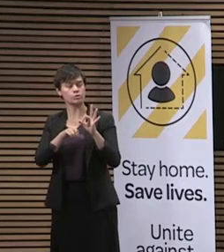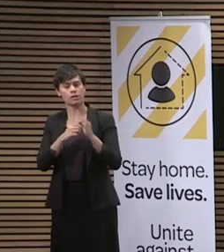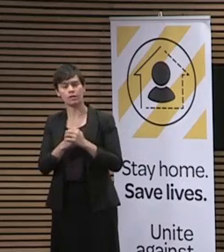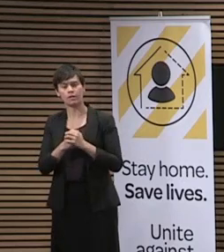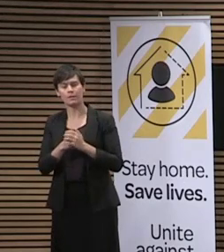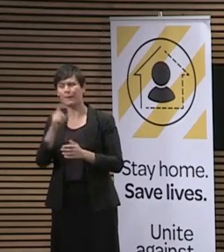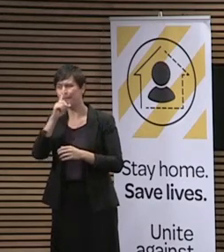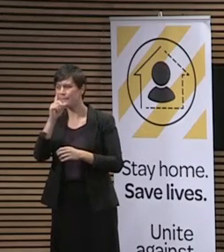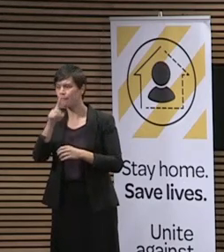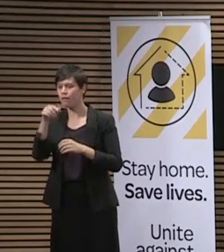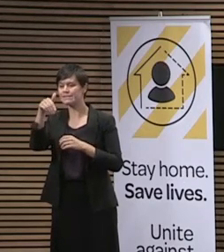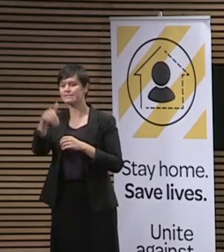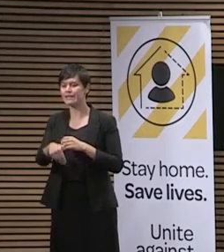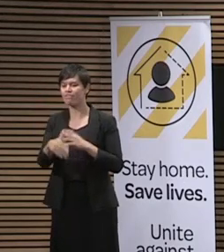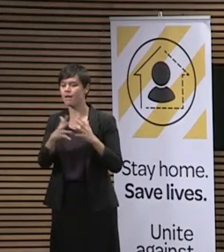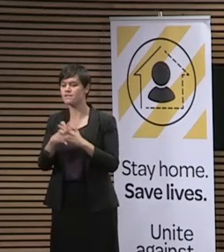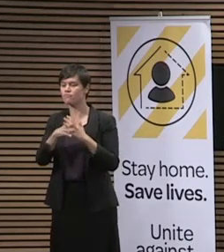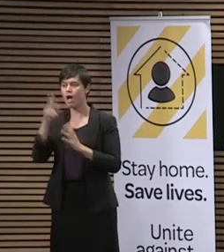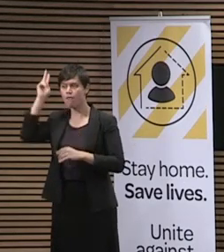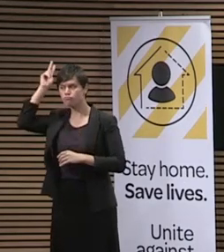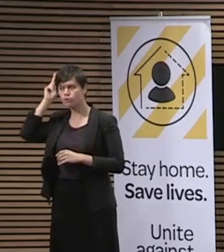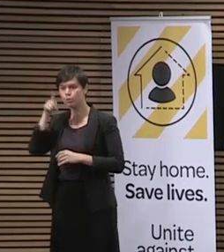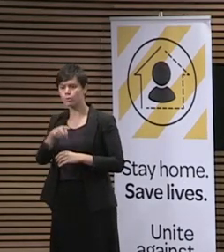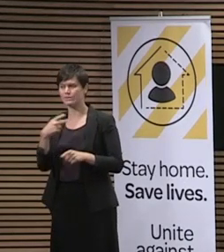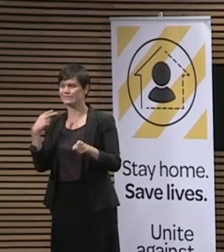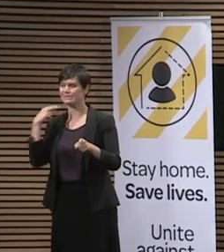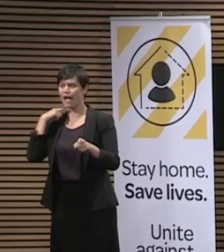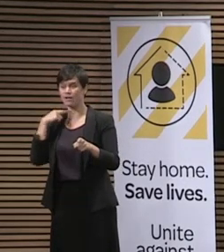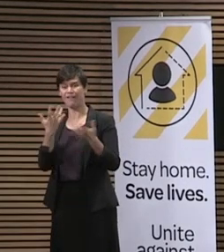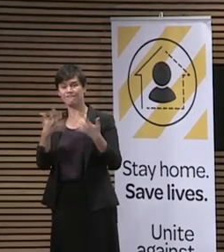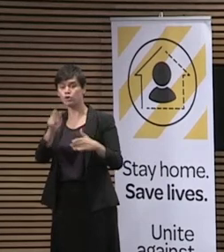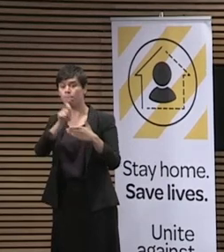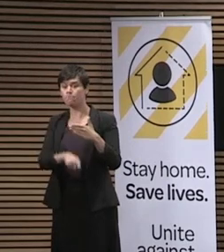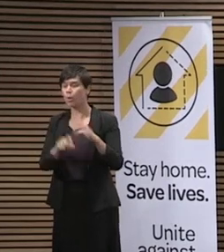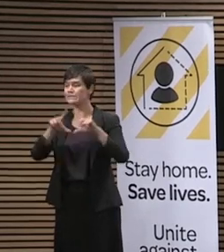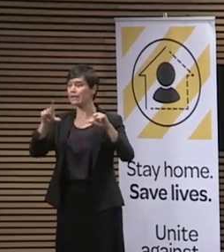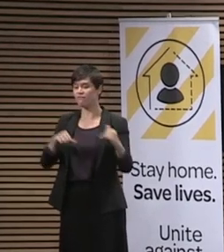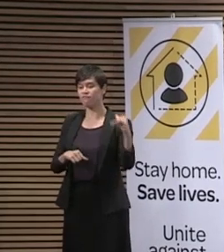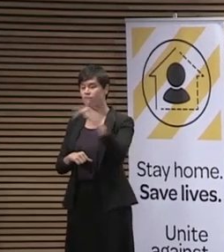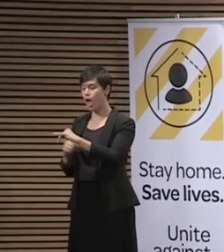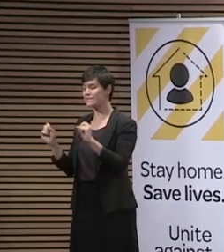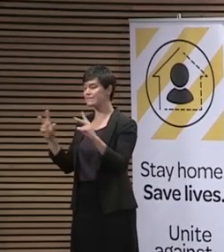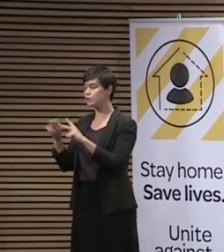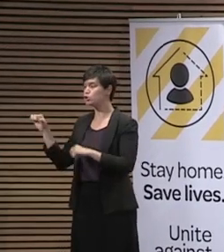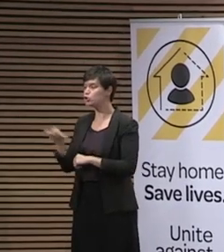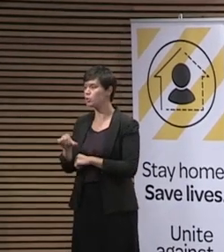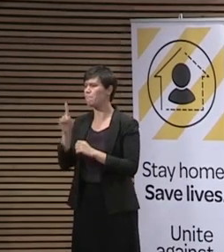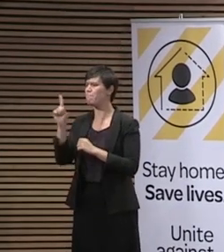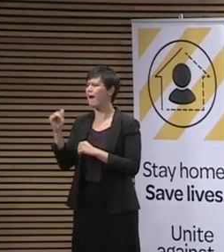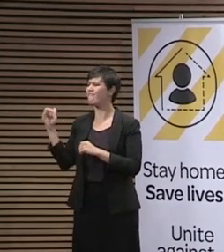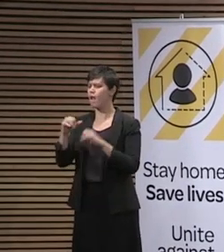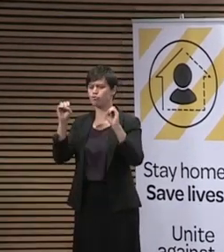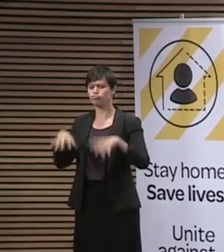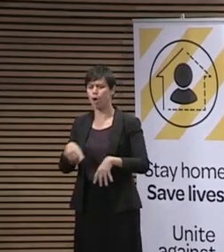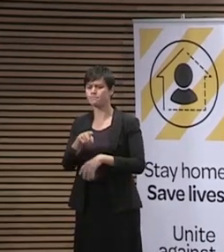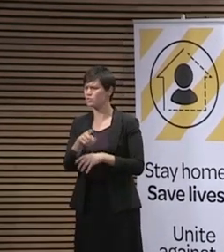Peru after they paid the money and then were meant to be flying into Sydney? Can you give us an update on advice for them or what they